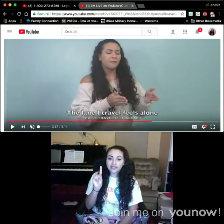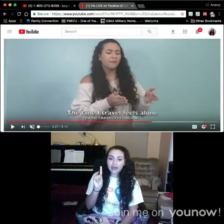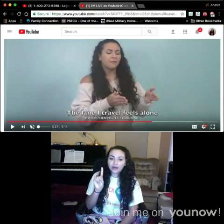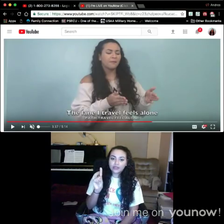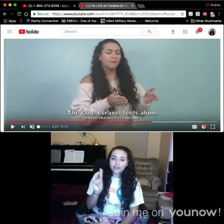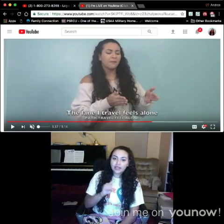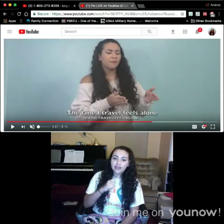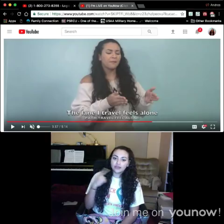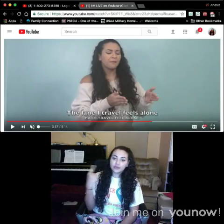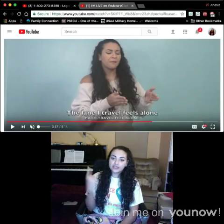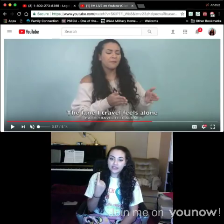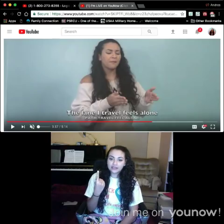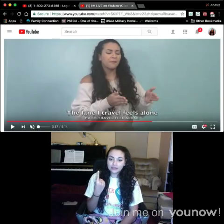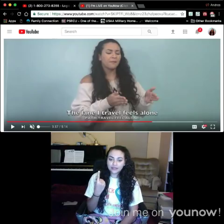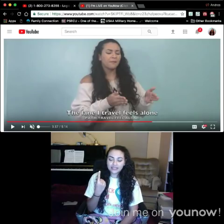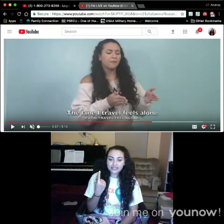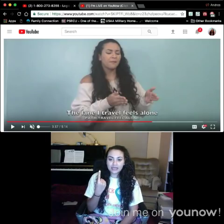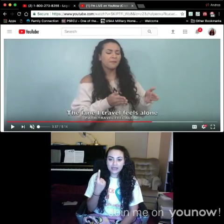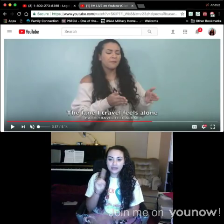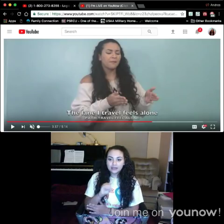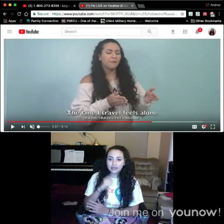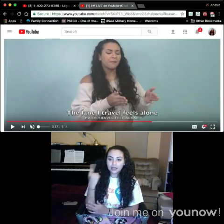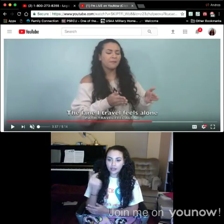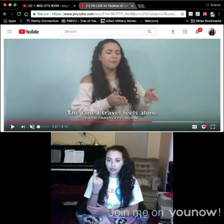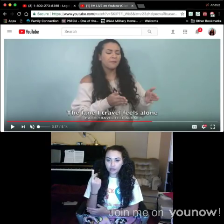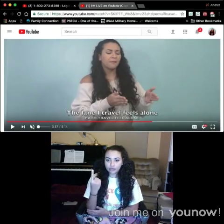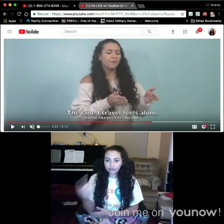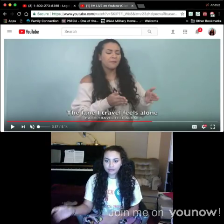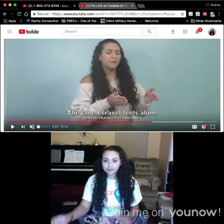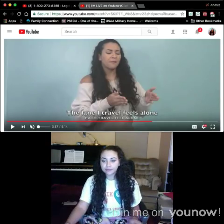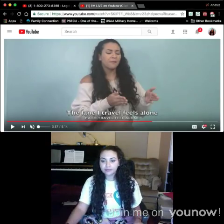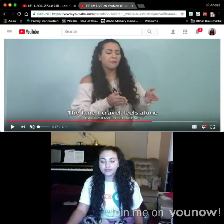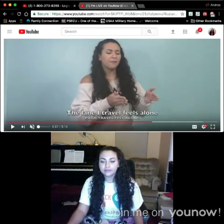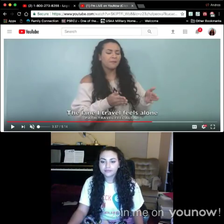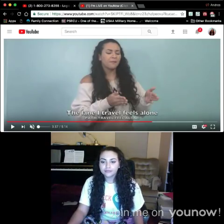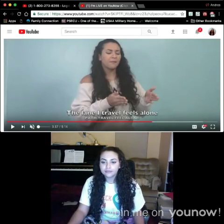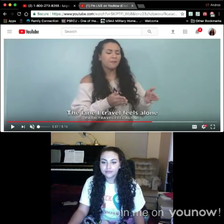facing out, and then you twist it to face in. Alone.